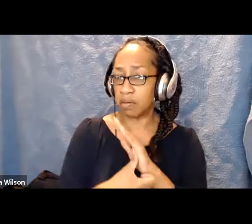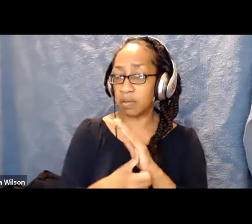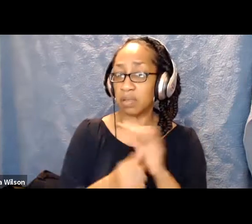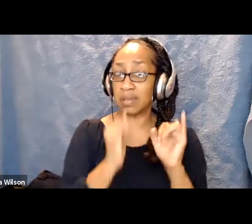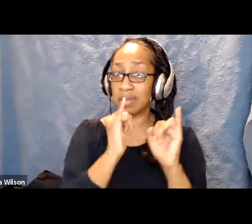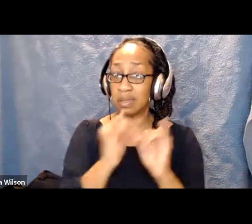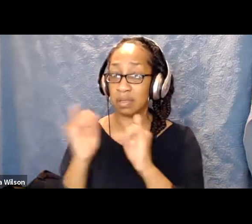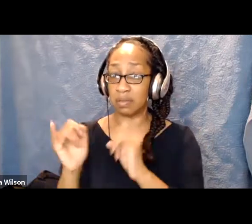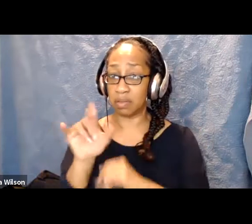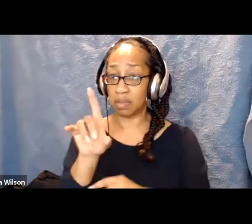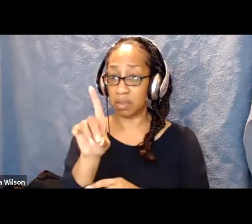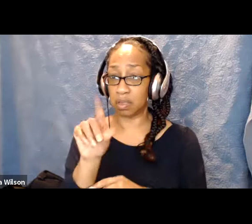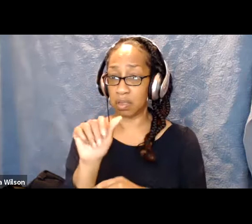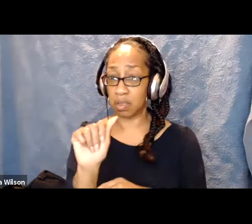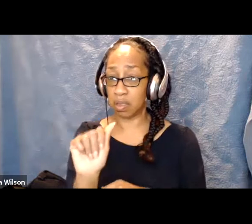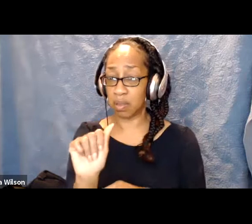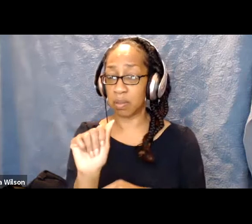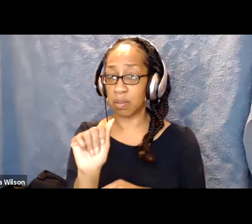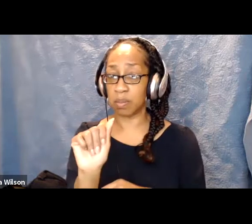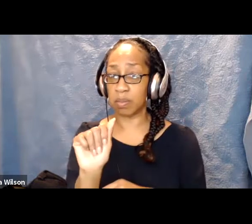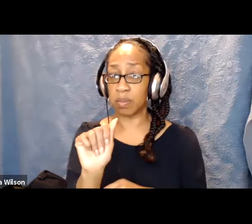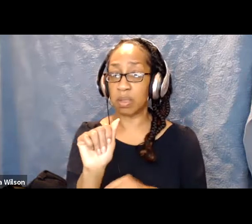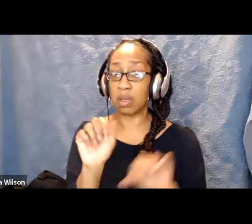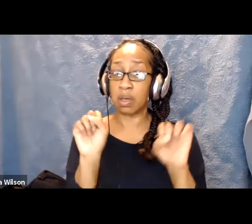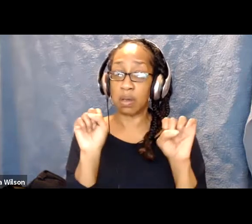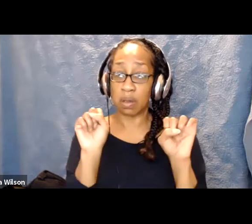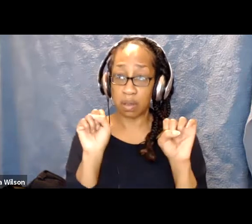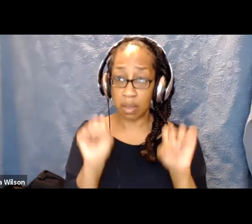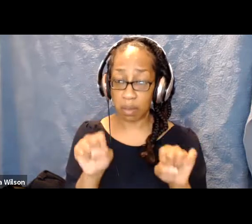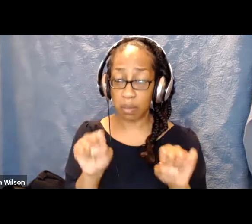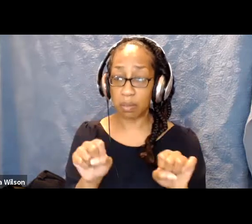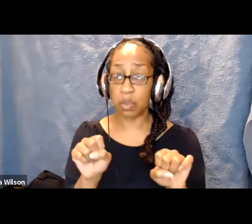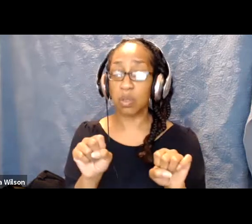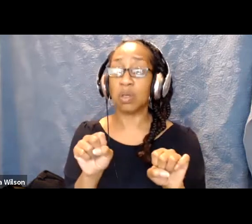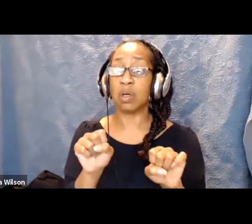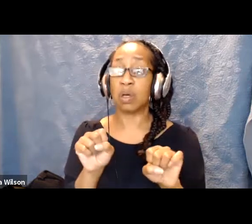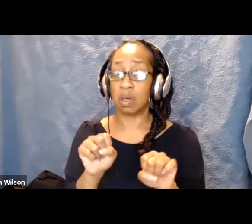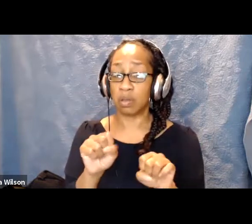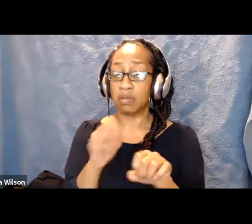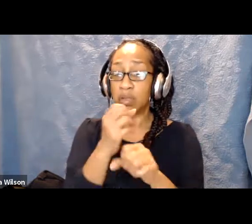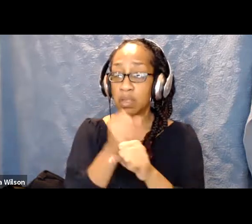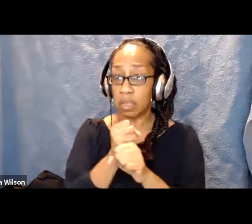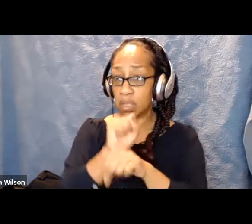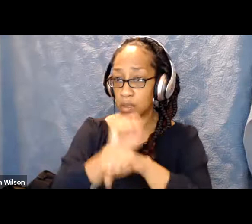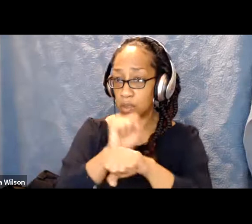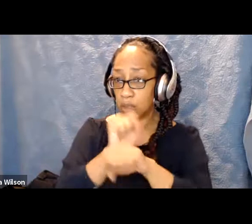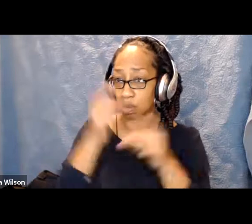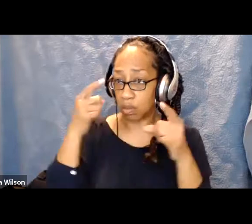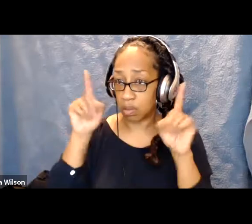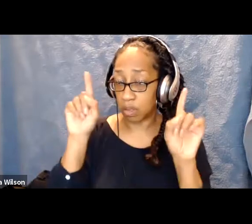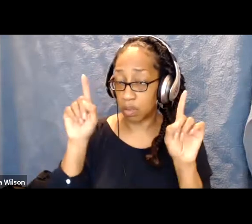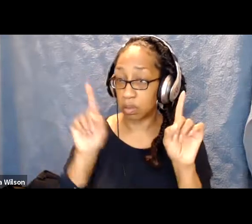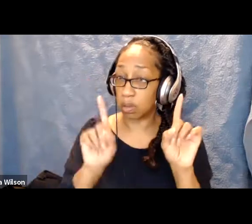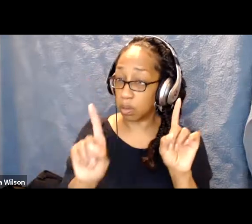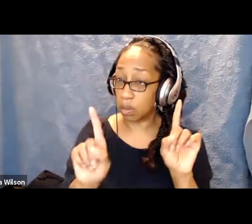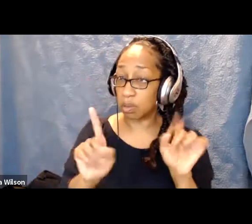with disabilities are capable of achieving competitive integrated employment when provided